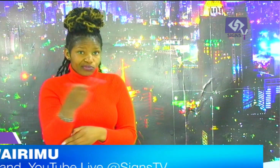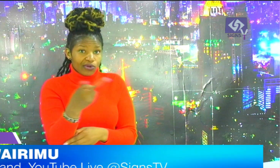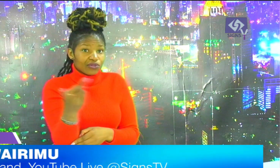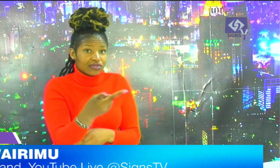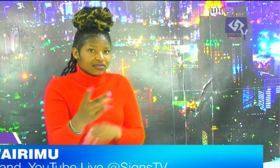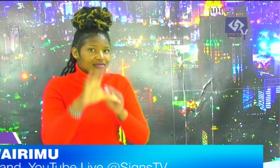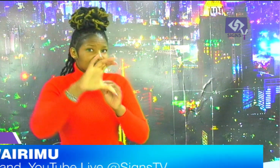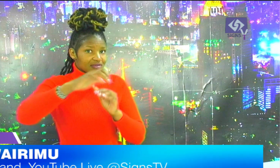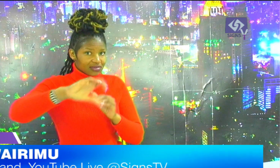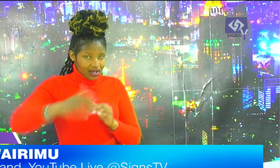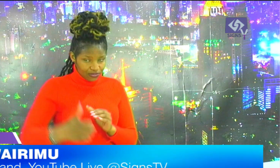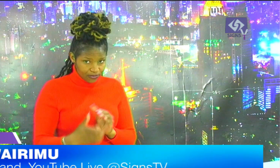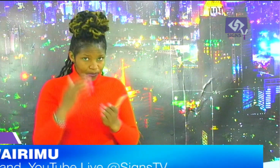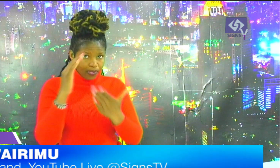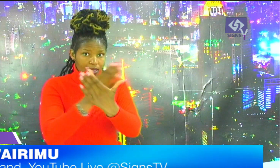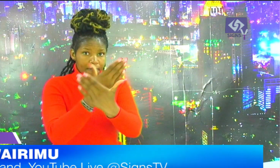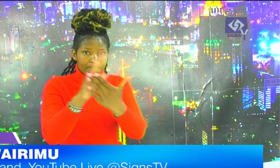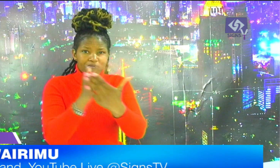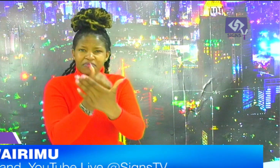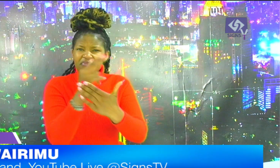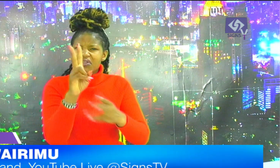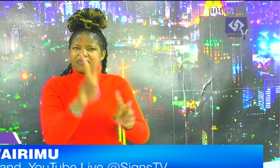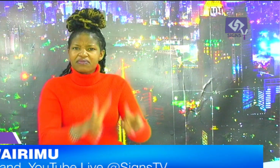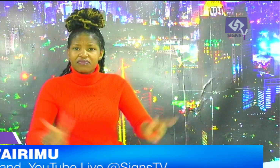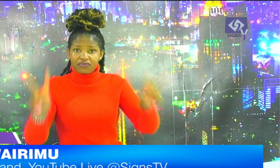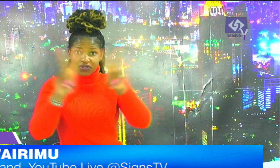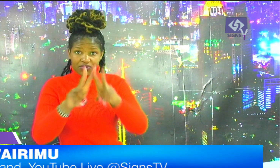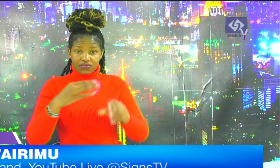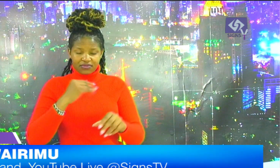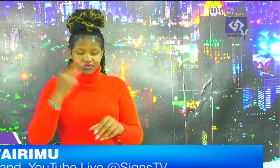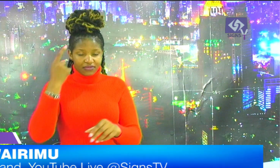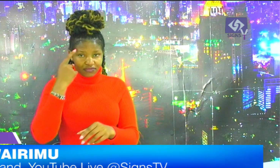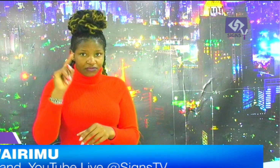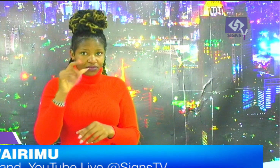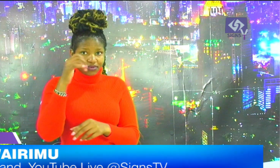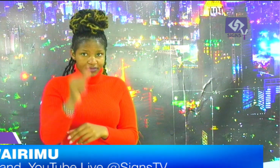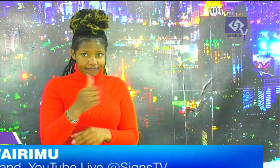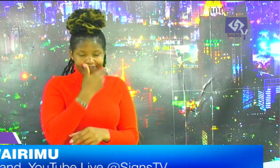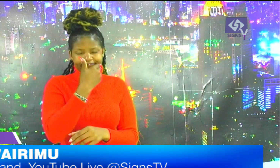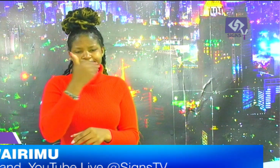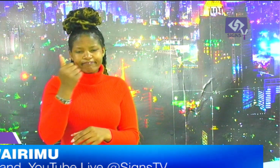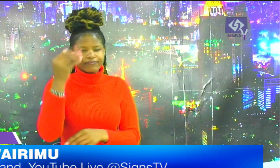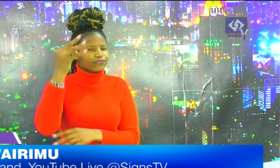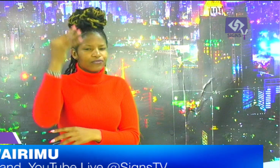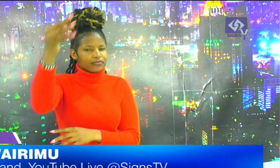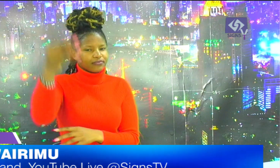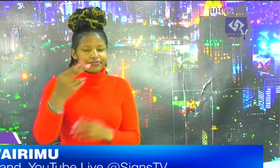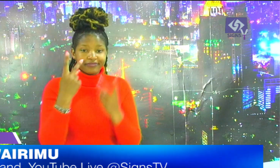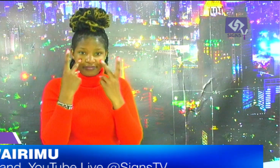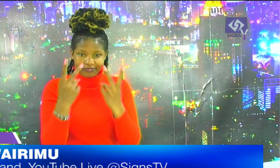symbol of the two countries' shared vision for a better future.